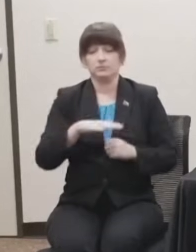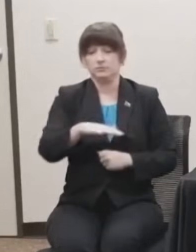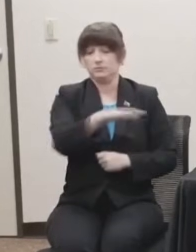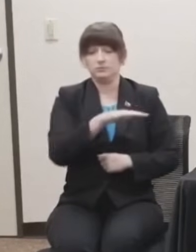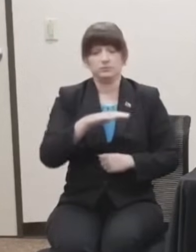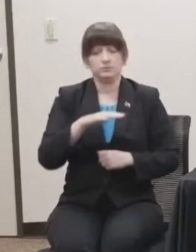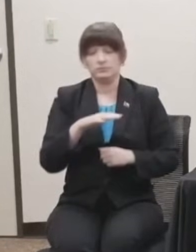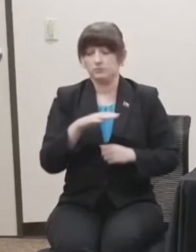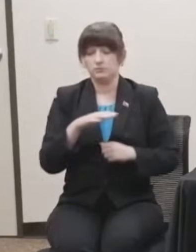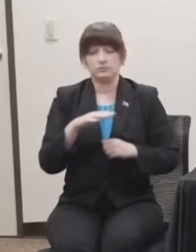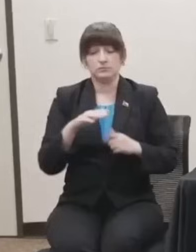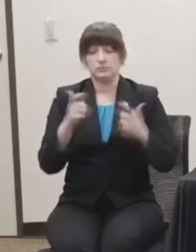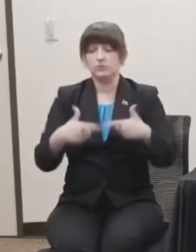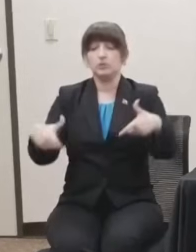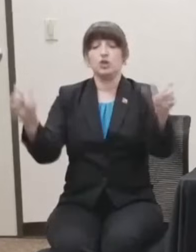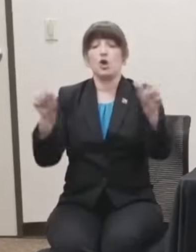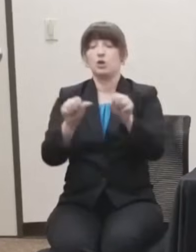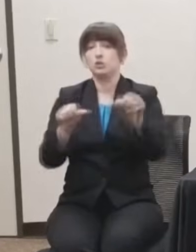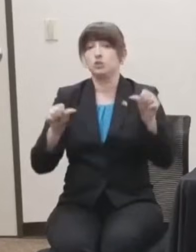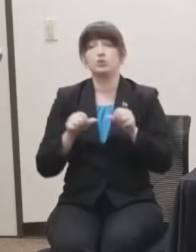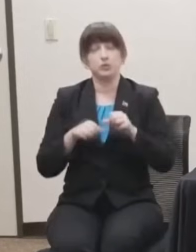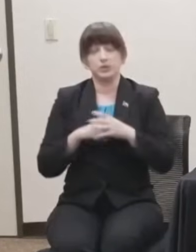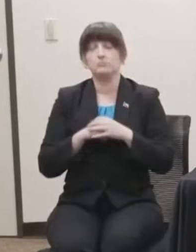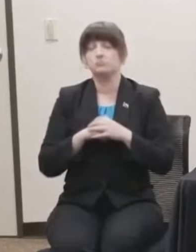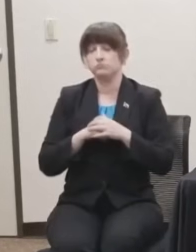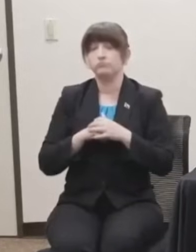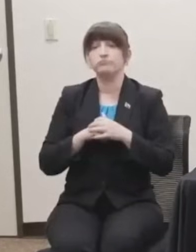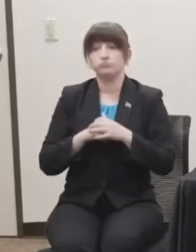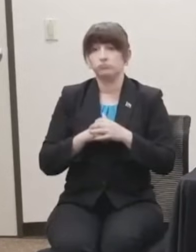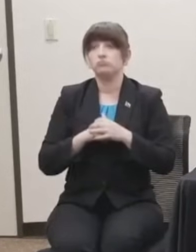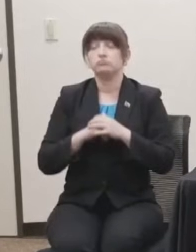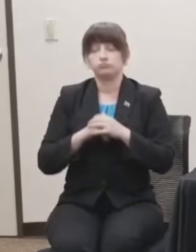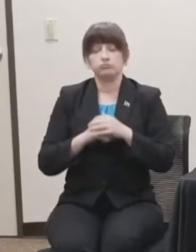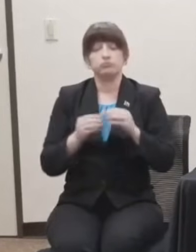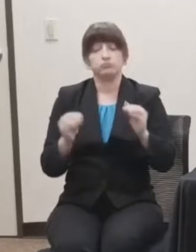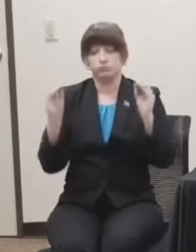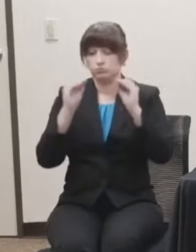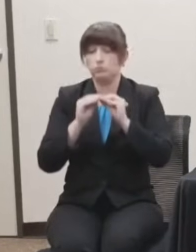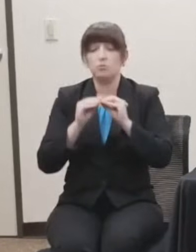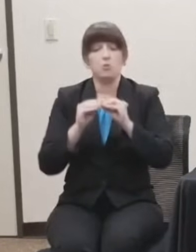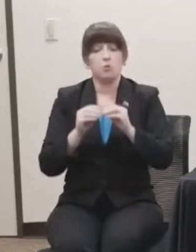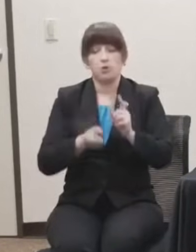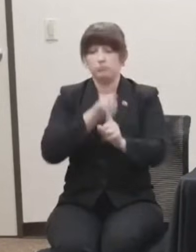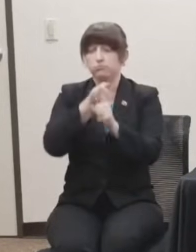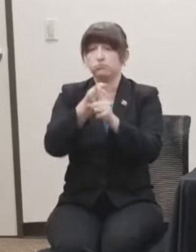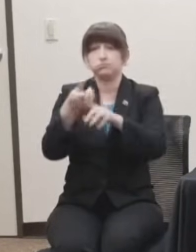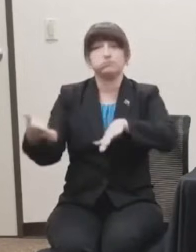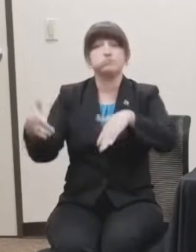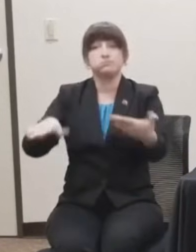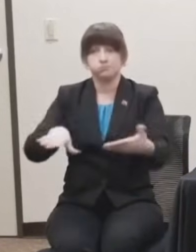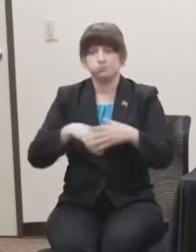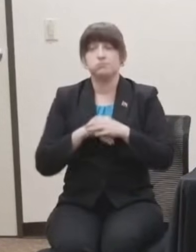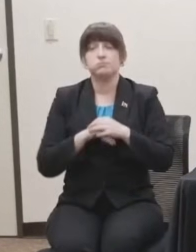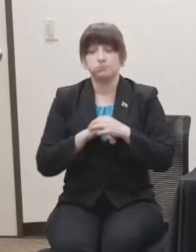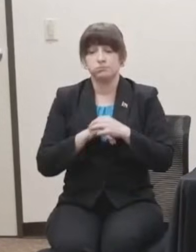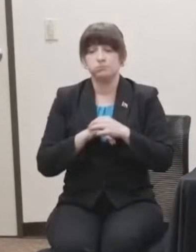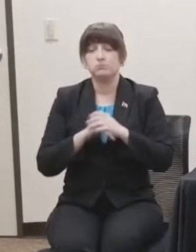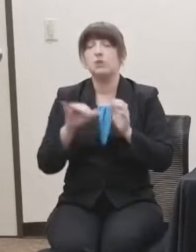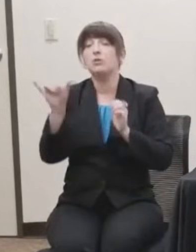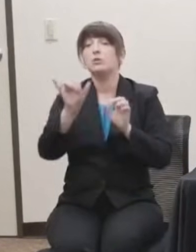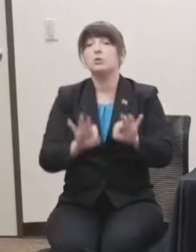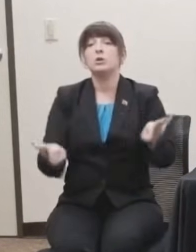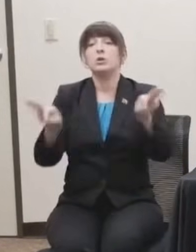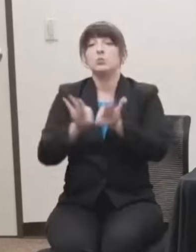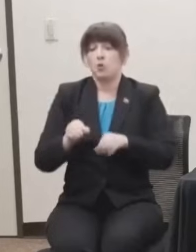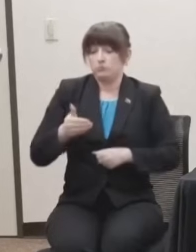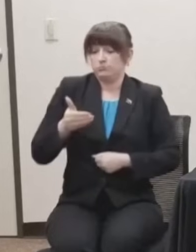in this greater region. And importantly, there are dangers over the next 24 to 48